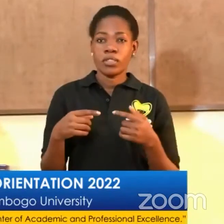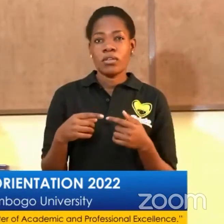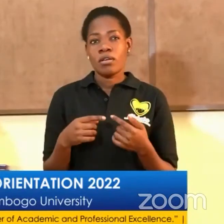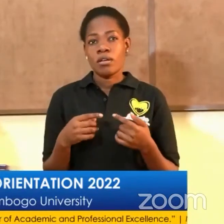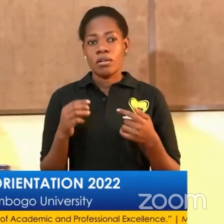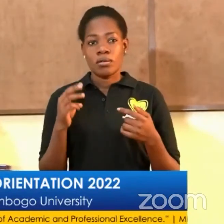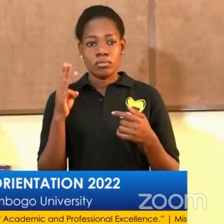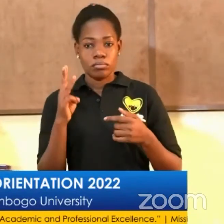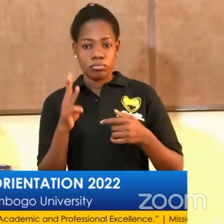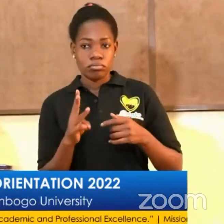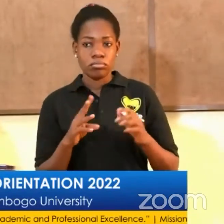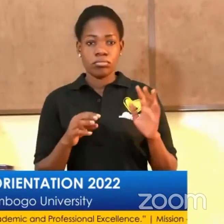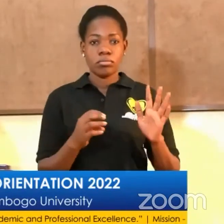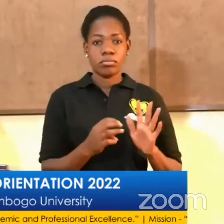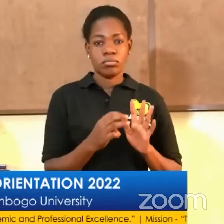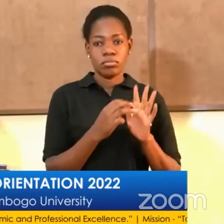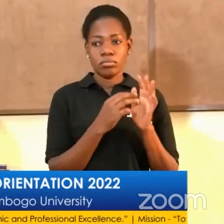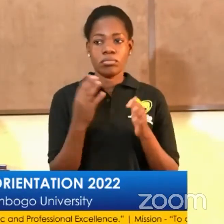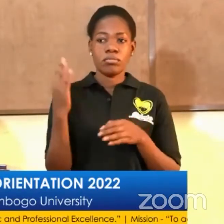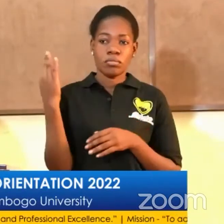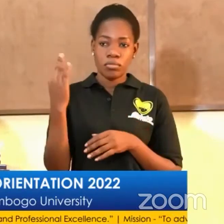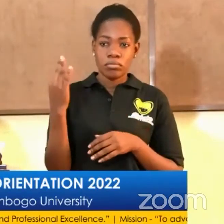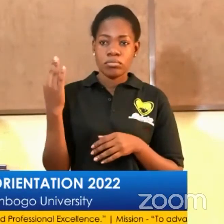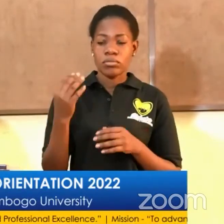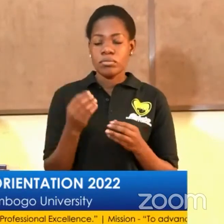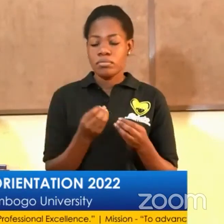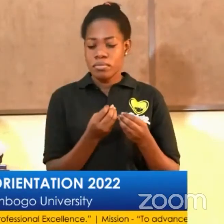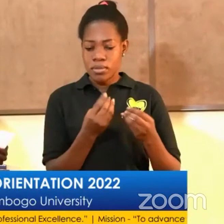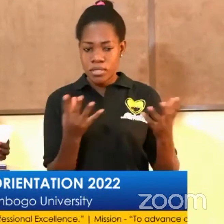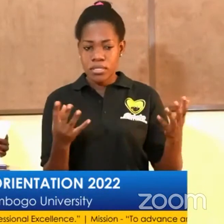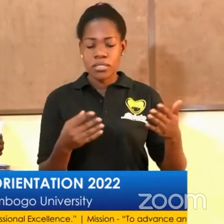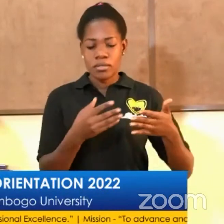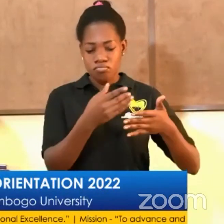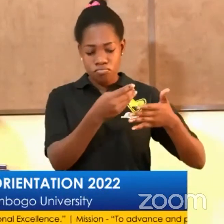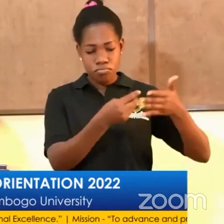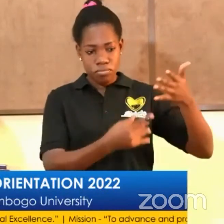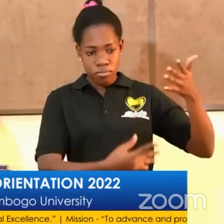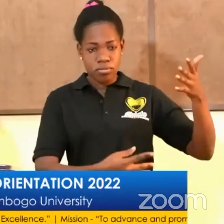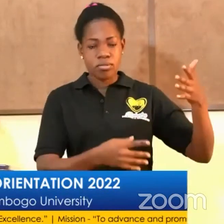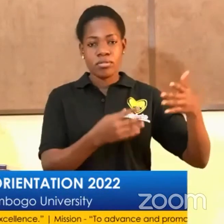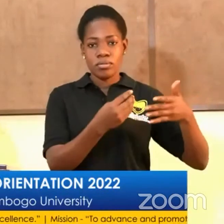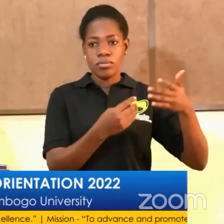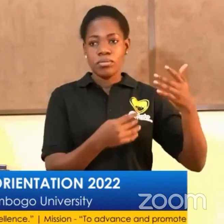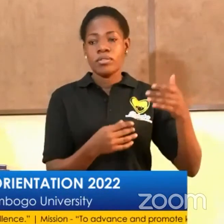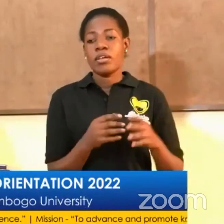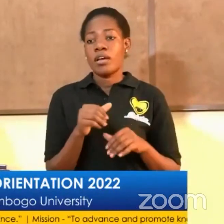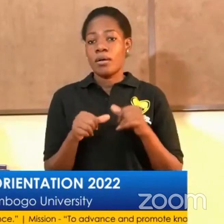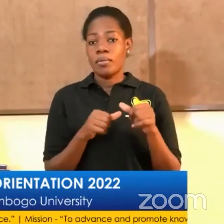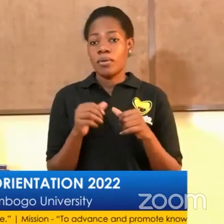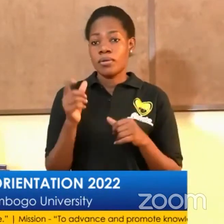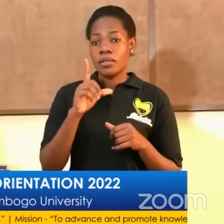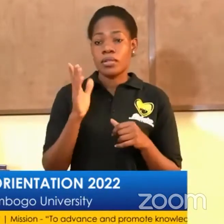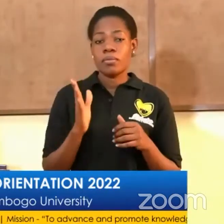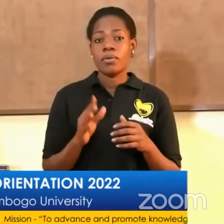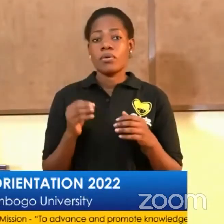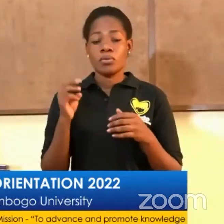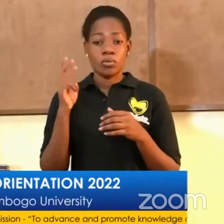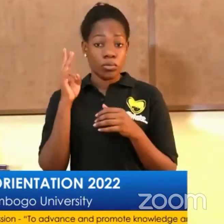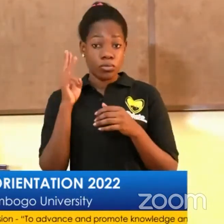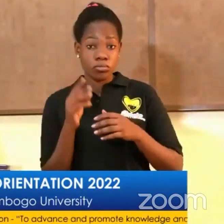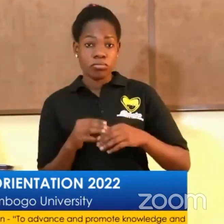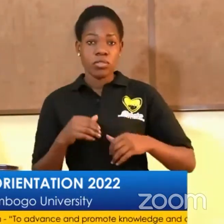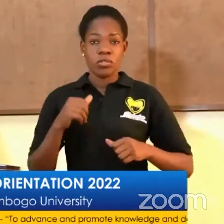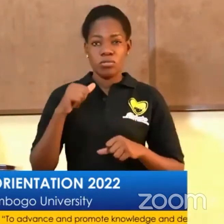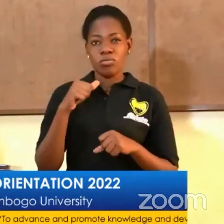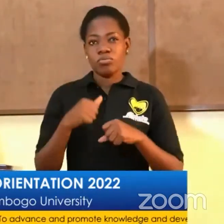through several sections of the library. We shall do a physical tour, and in that physical tour, you will get to know